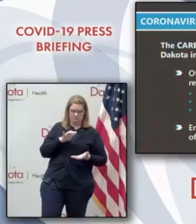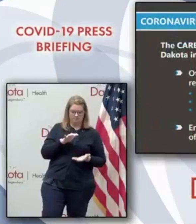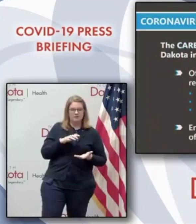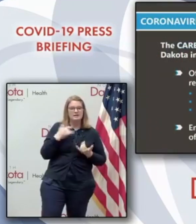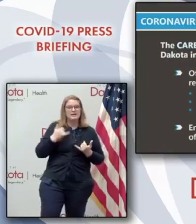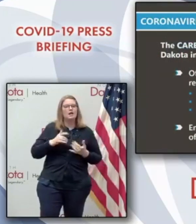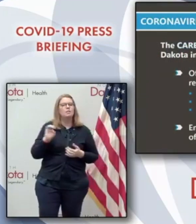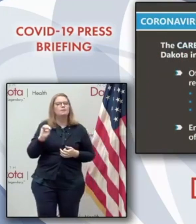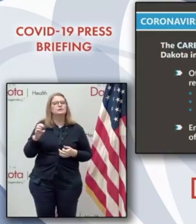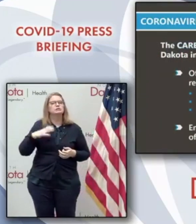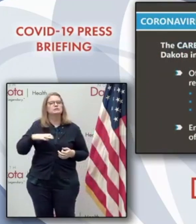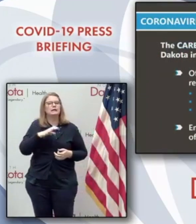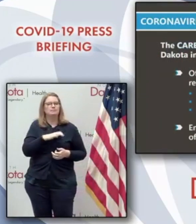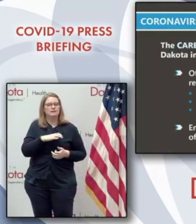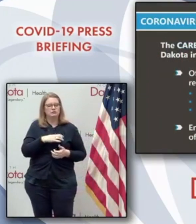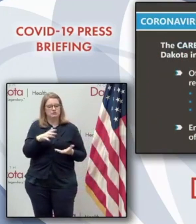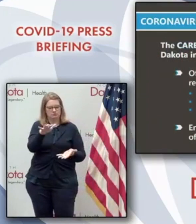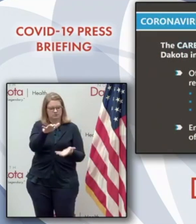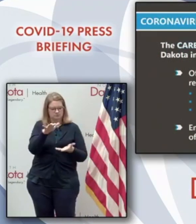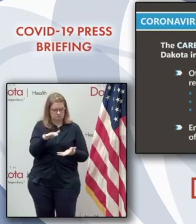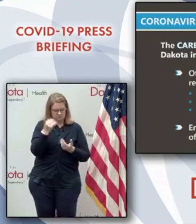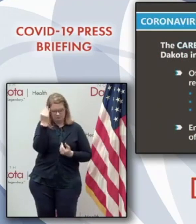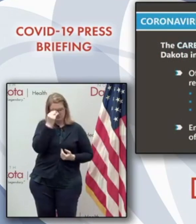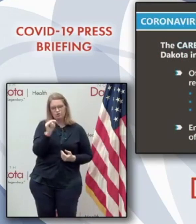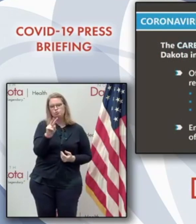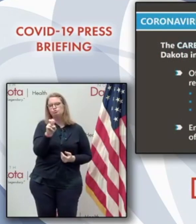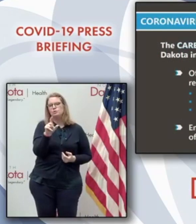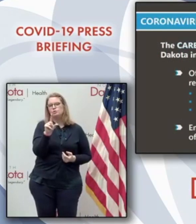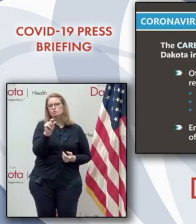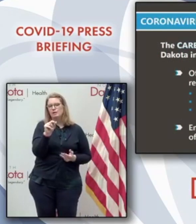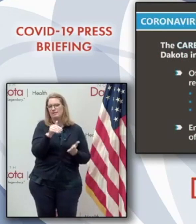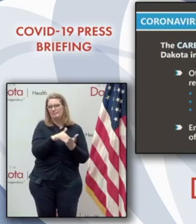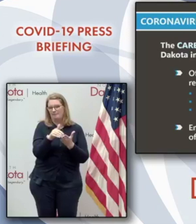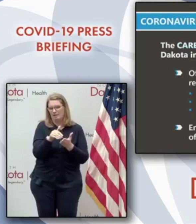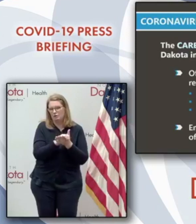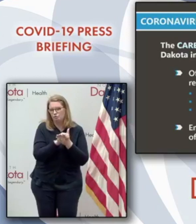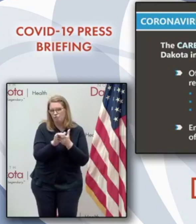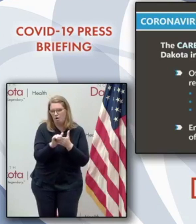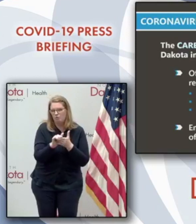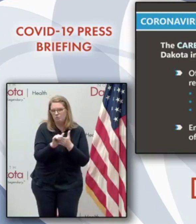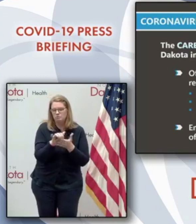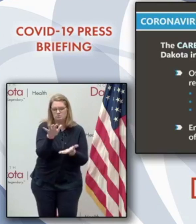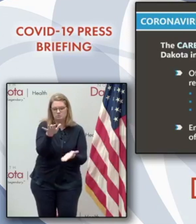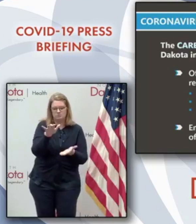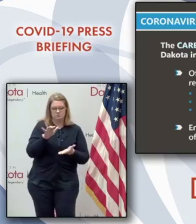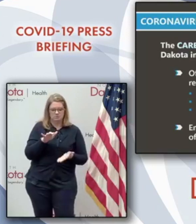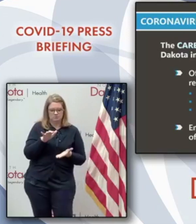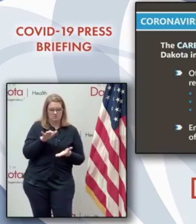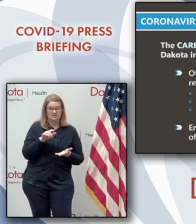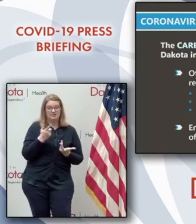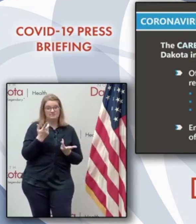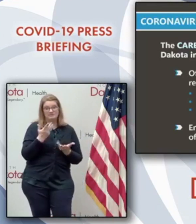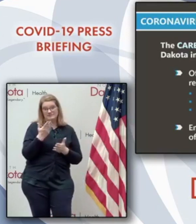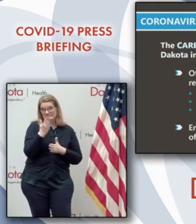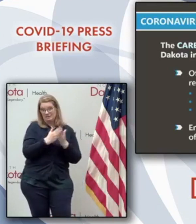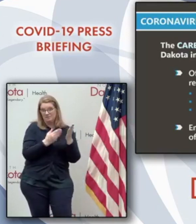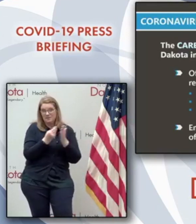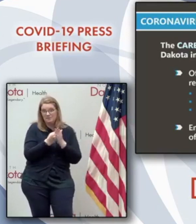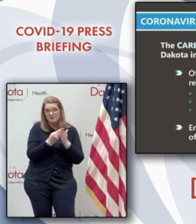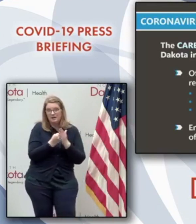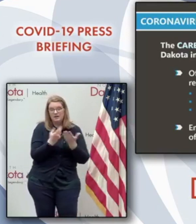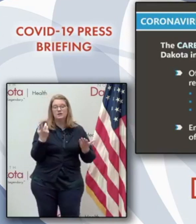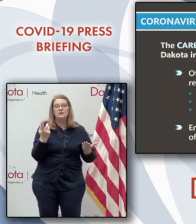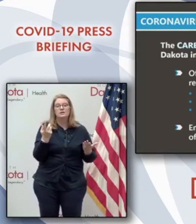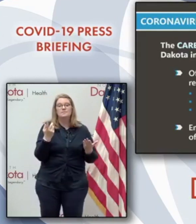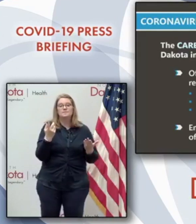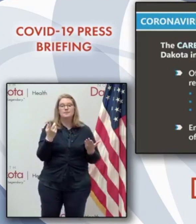had an opportunity to consider $220 million that was turned back. Some of that was because we